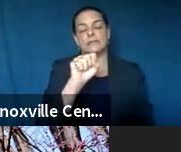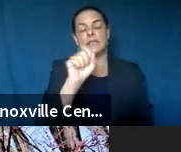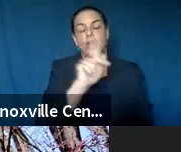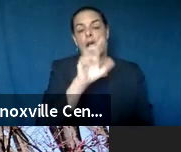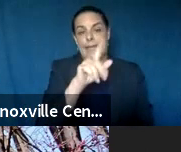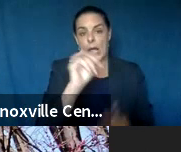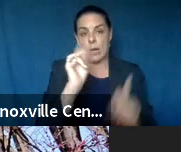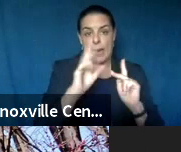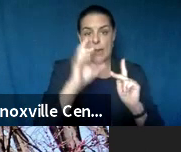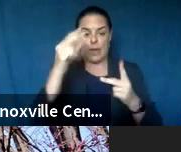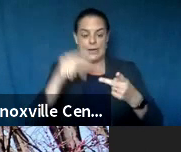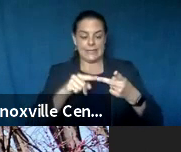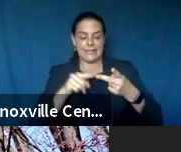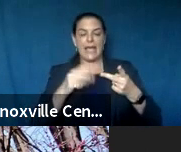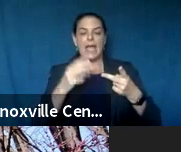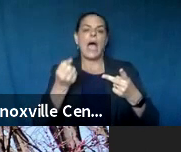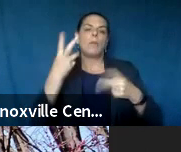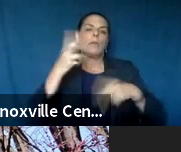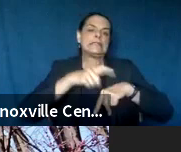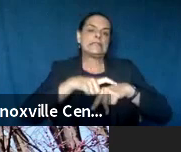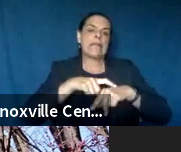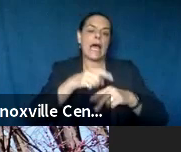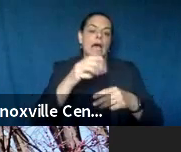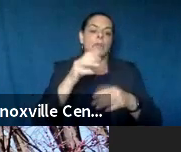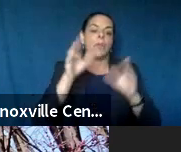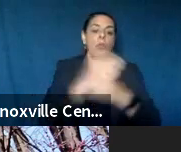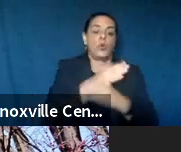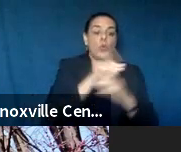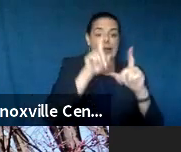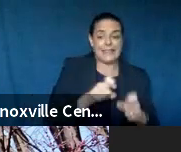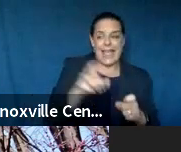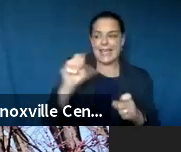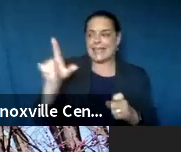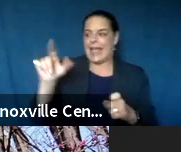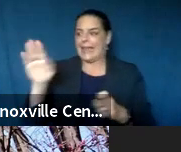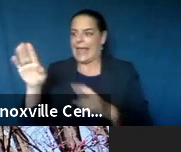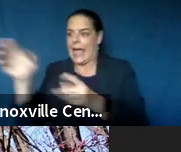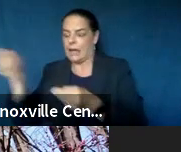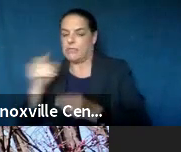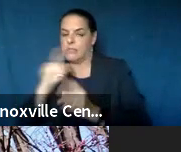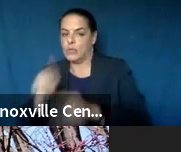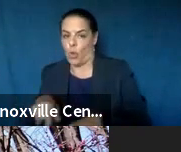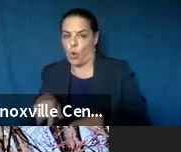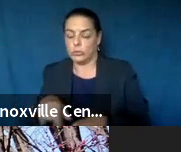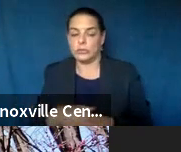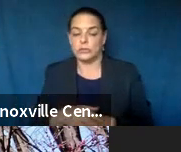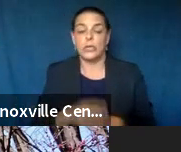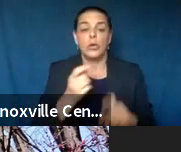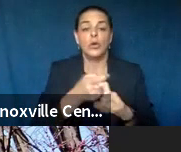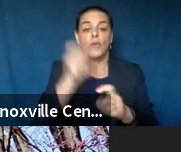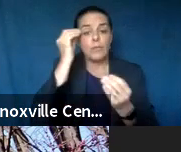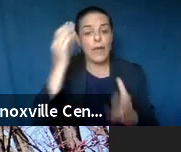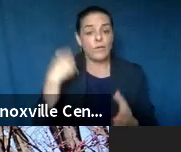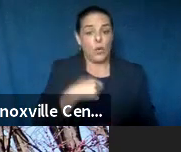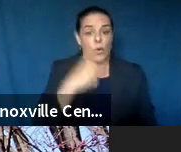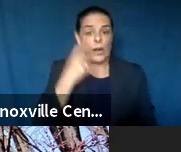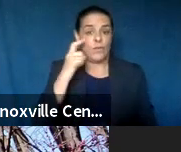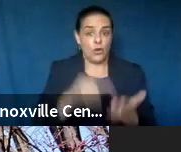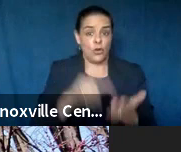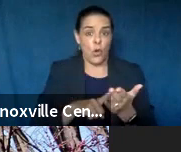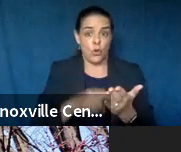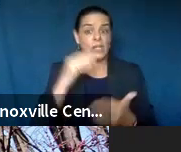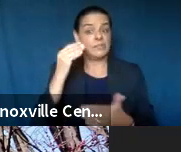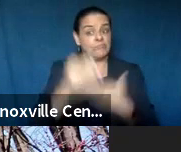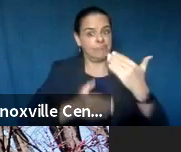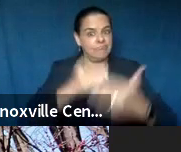and another for average time between specimen collection and lab report data. From the data, we can see the trends are heading in the